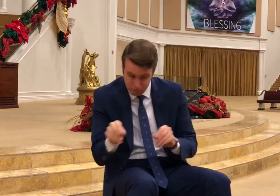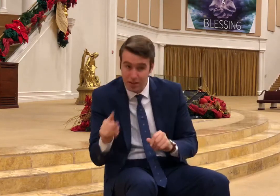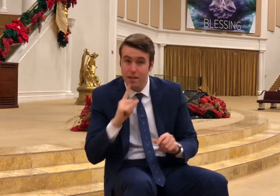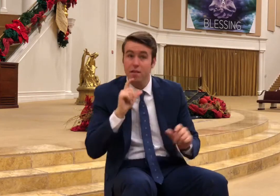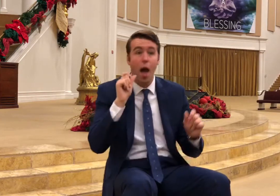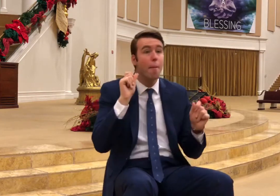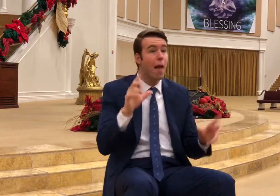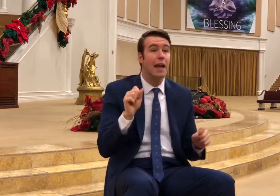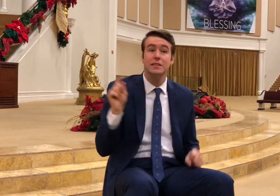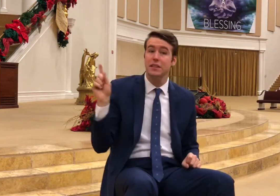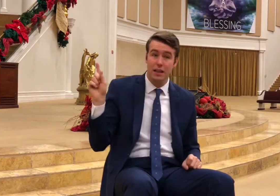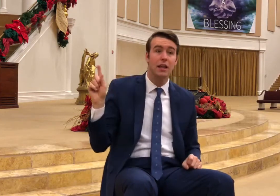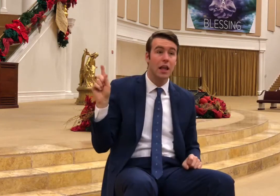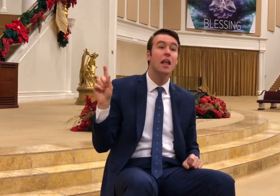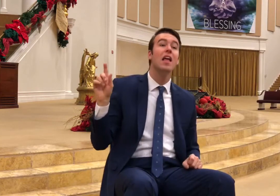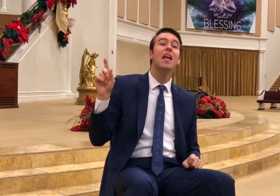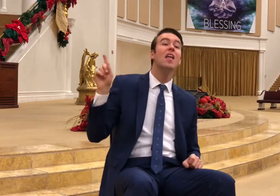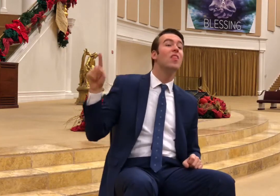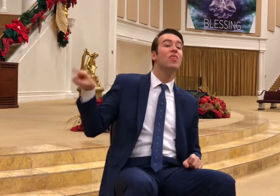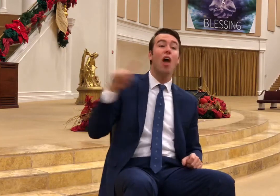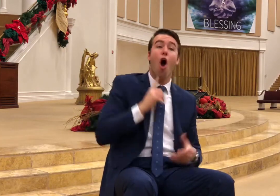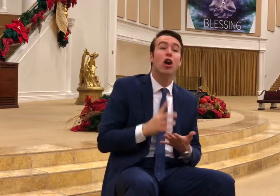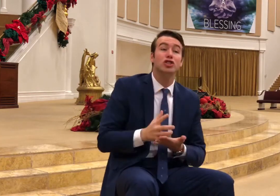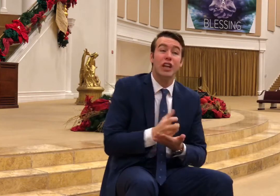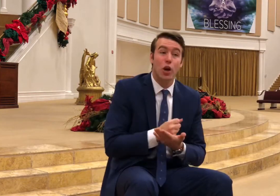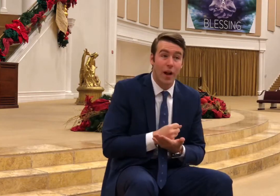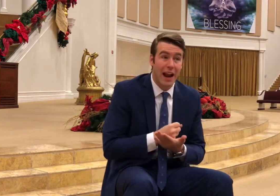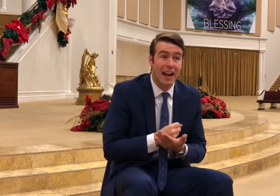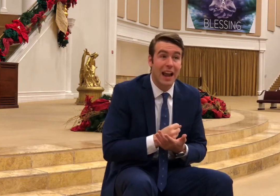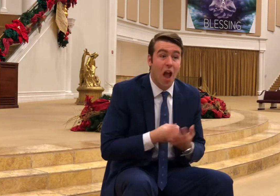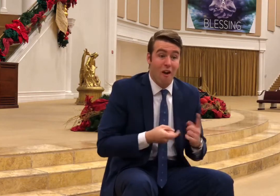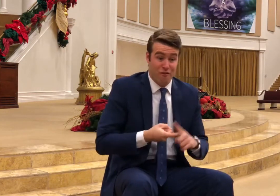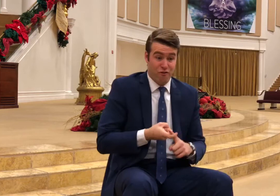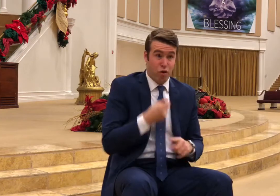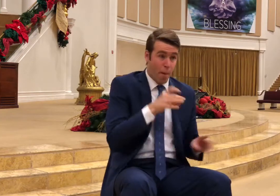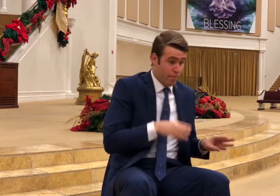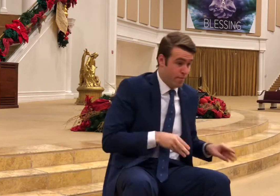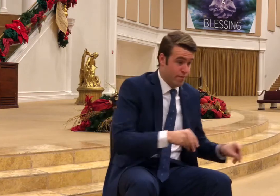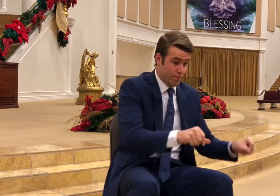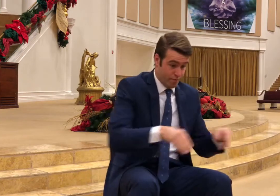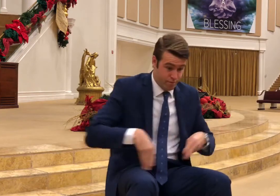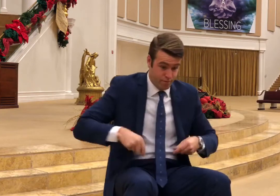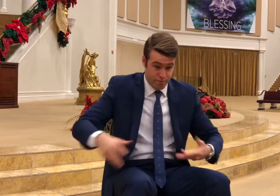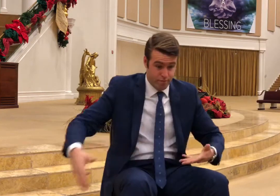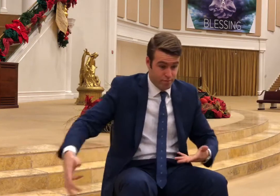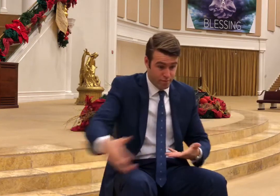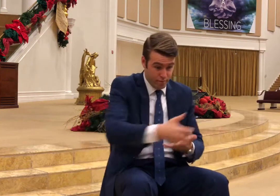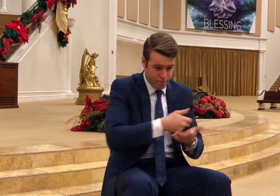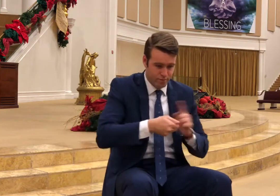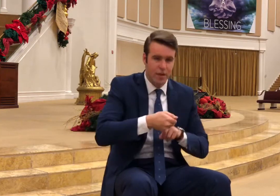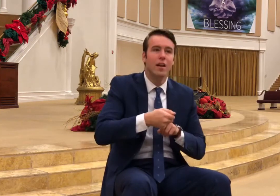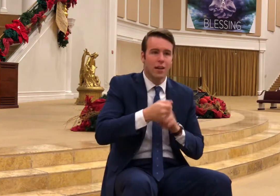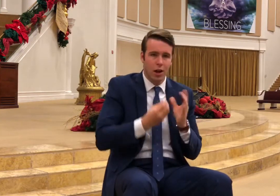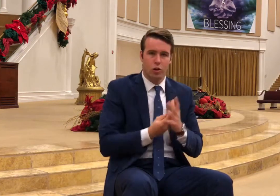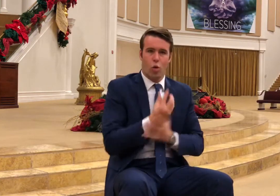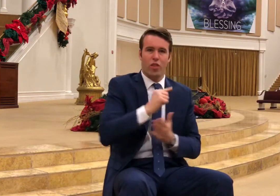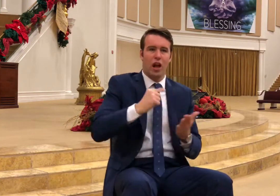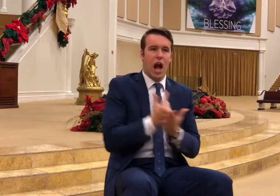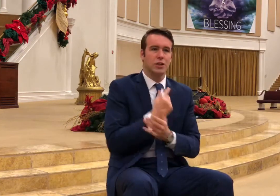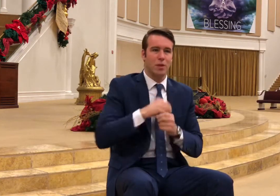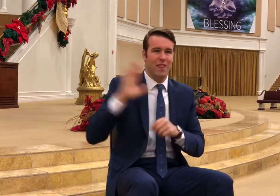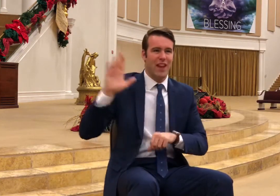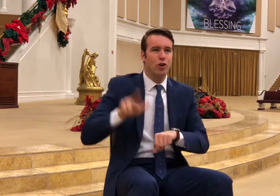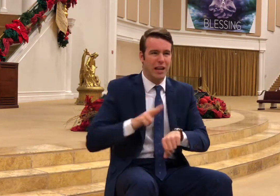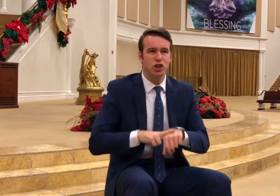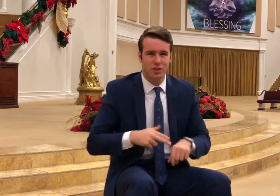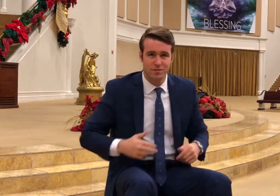amazing thing is that they are generating from their own environment a way to expand the gospel in their own